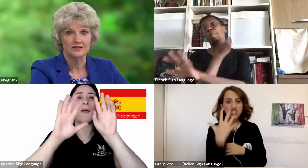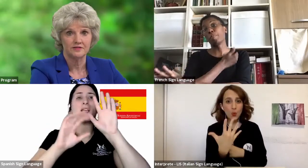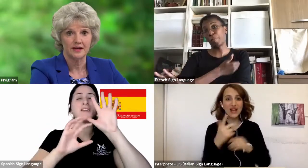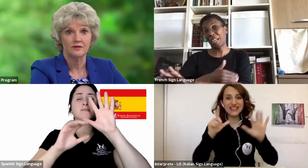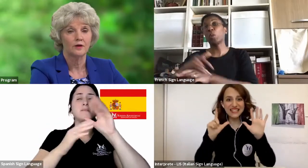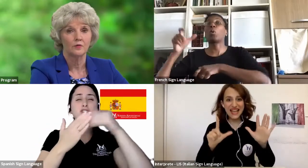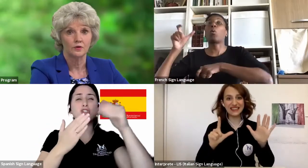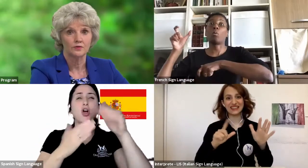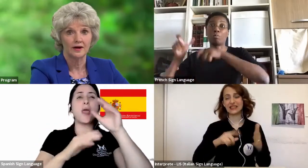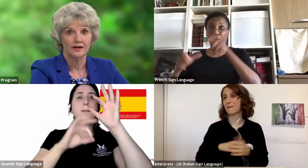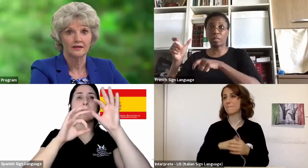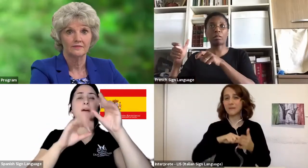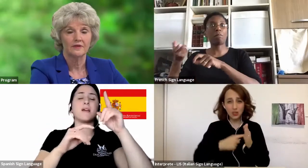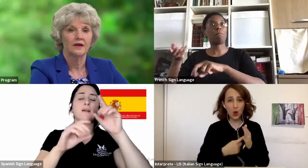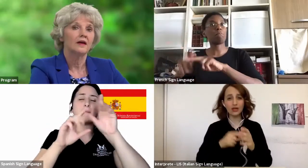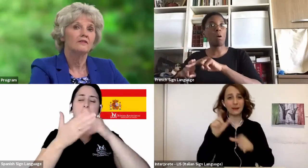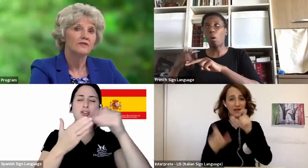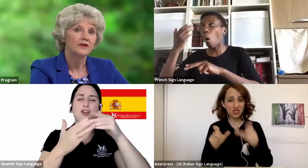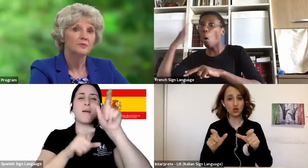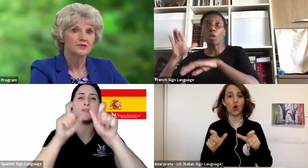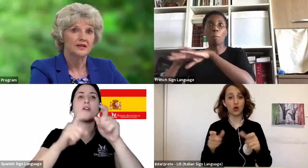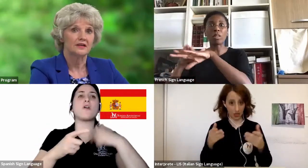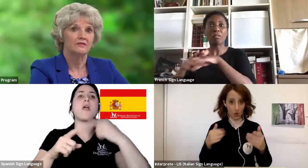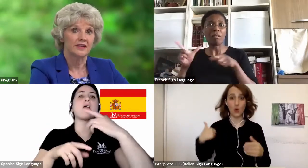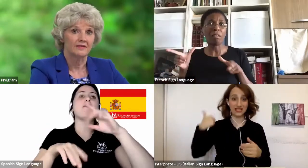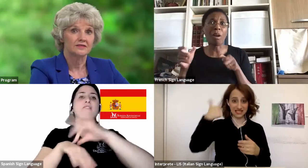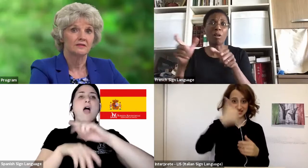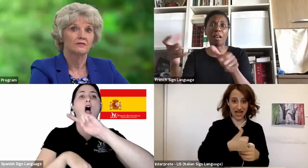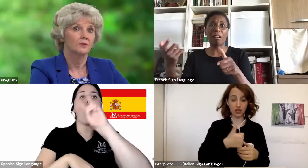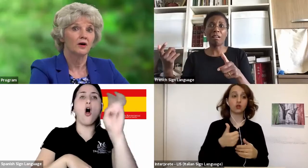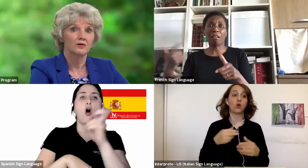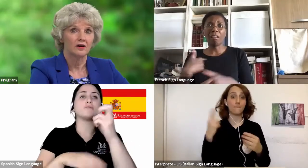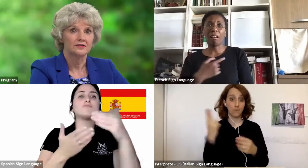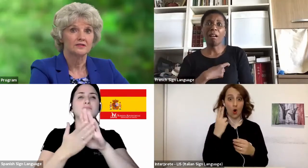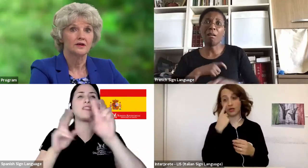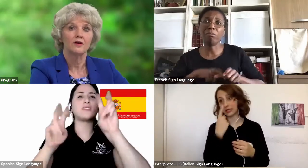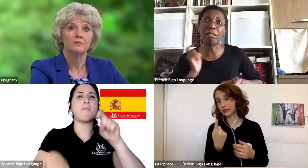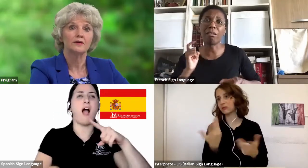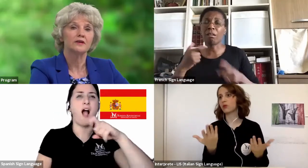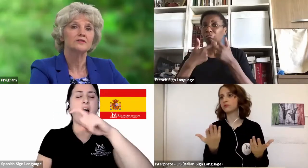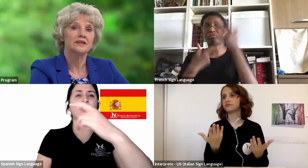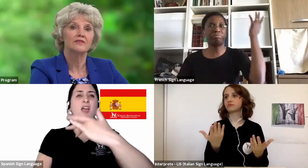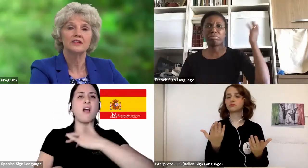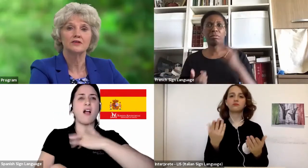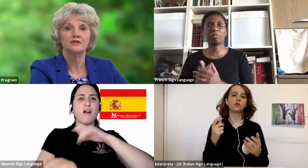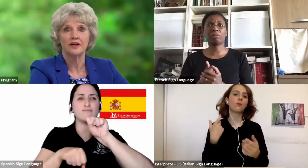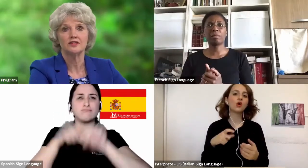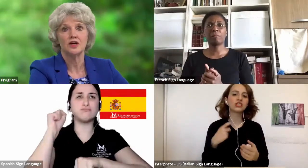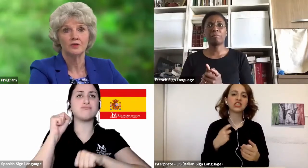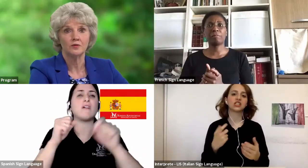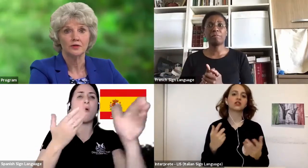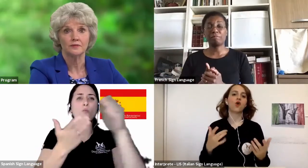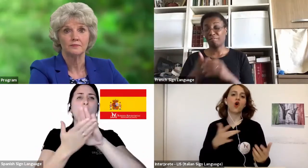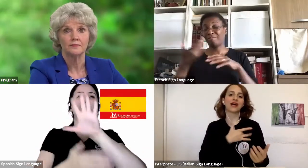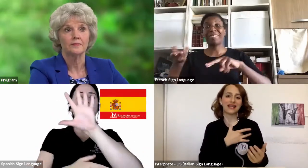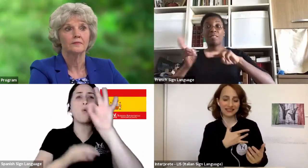causes of death worldwide. 50% of deaths from all causes are among those 70 years of age